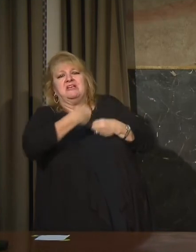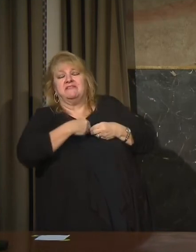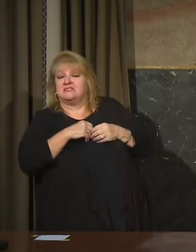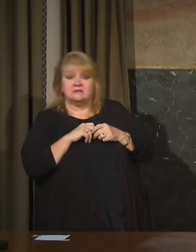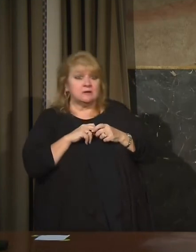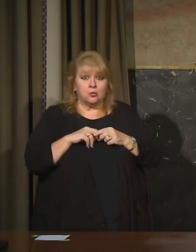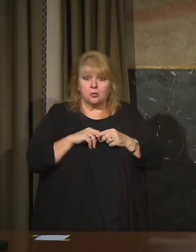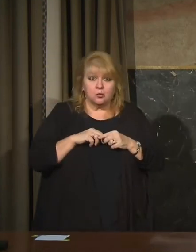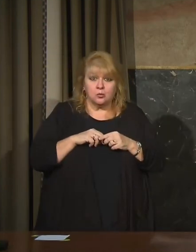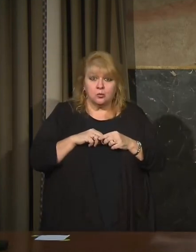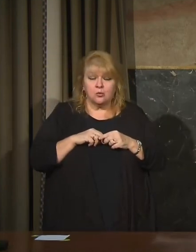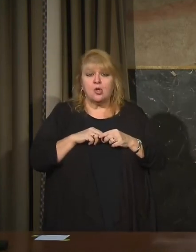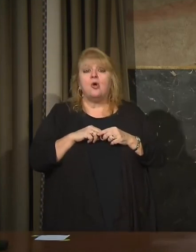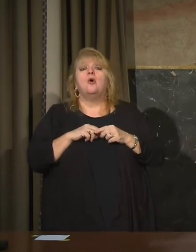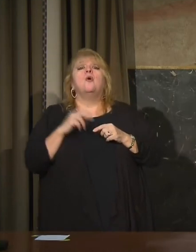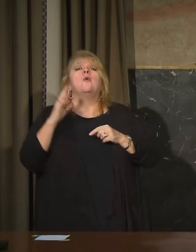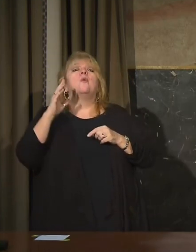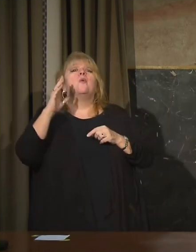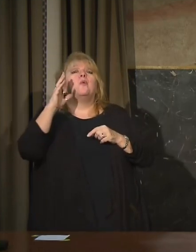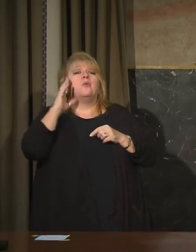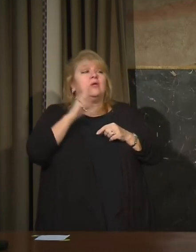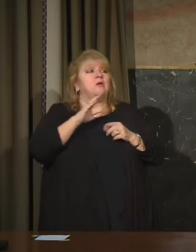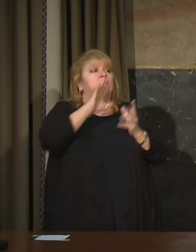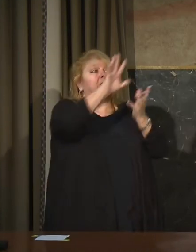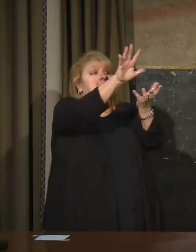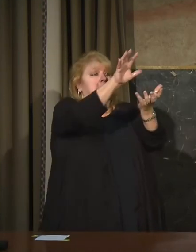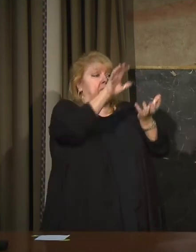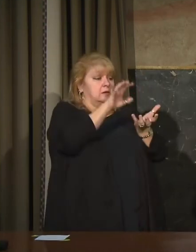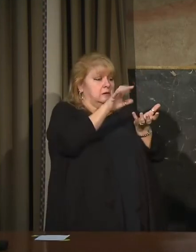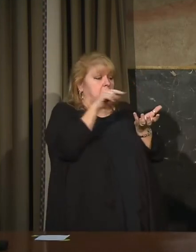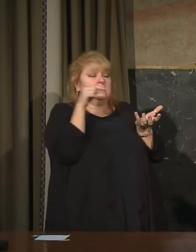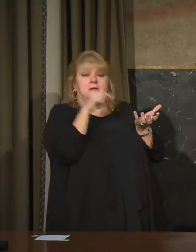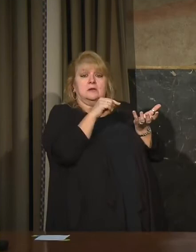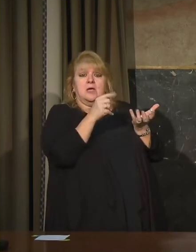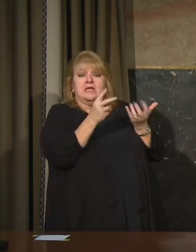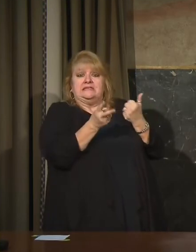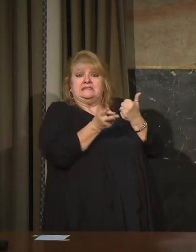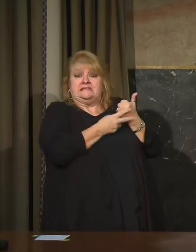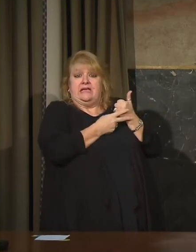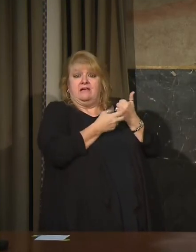the shelves at the wholesaler waiting for shipment